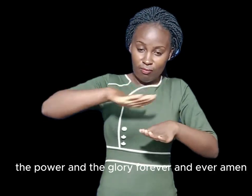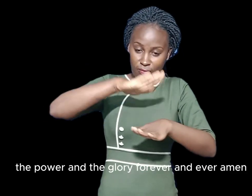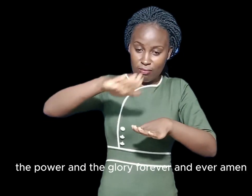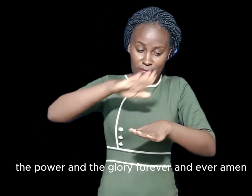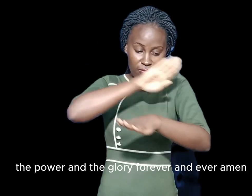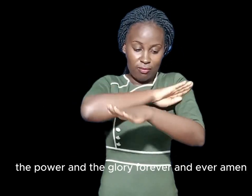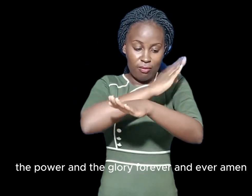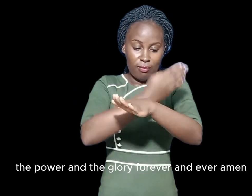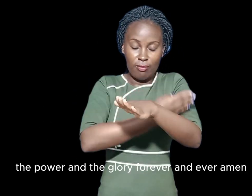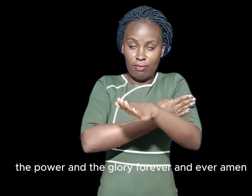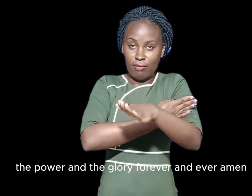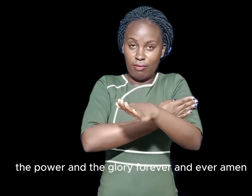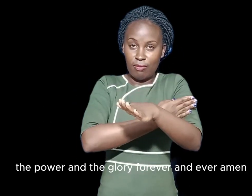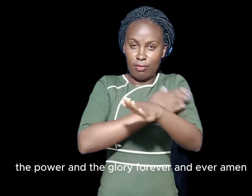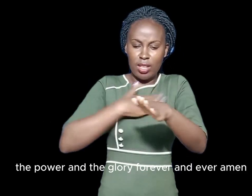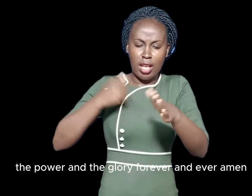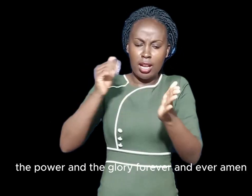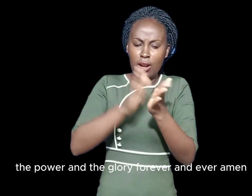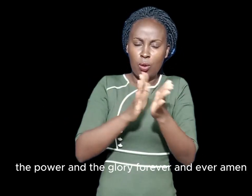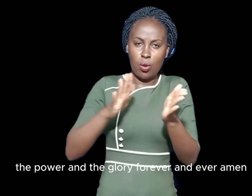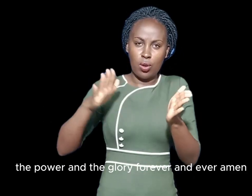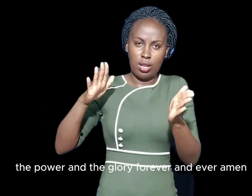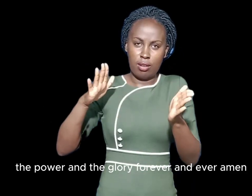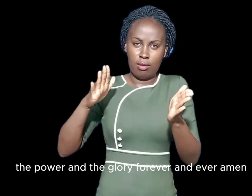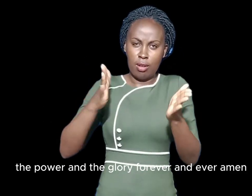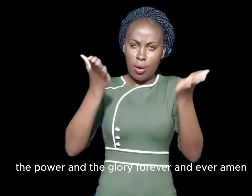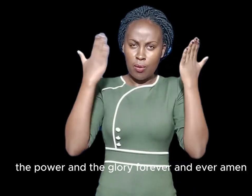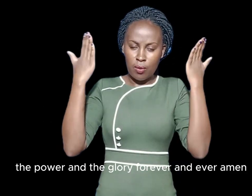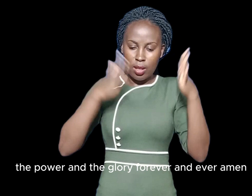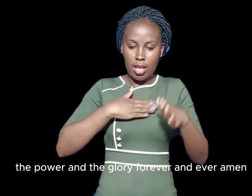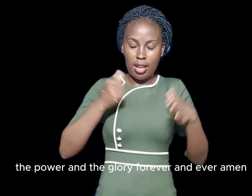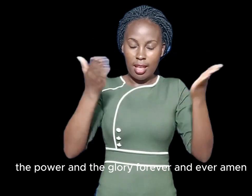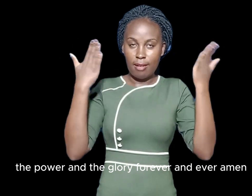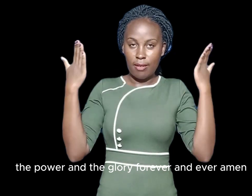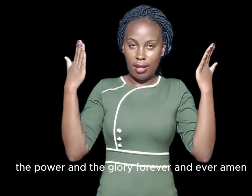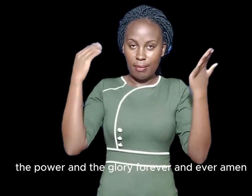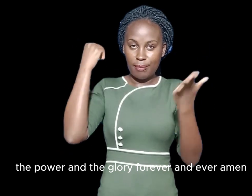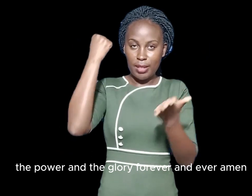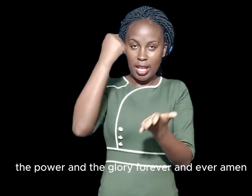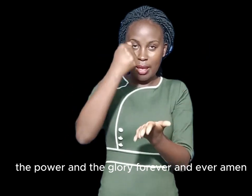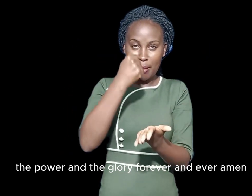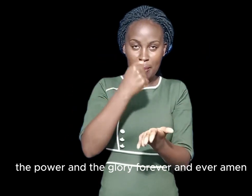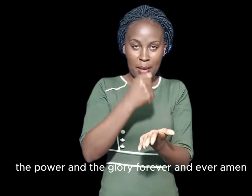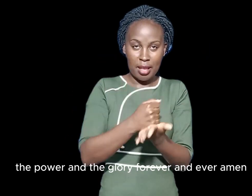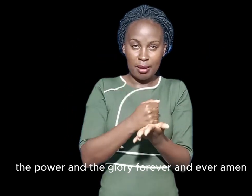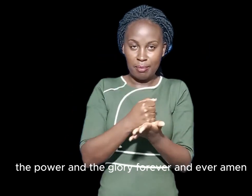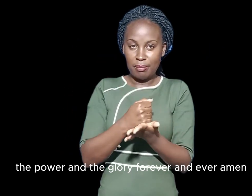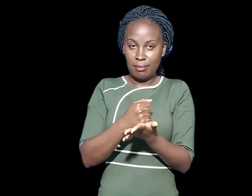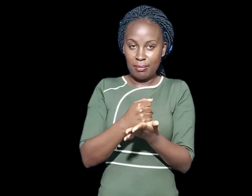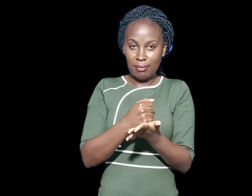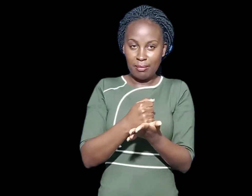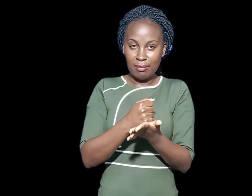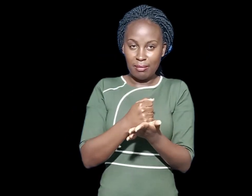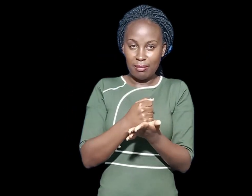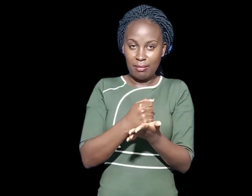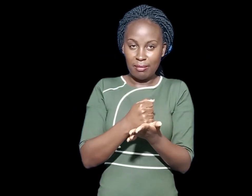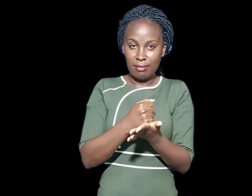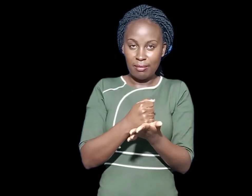power and the glory forever and ever. Amen. Amen.